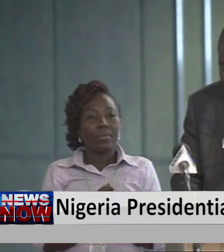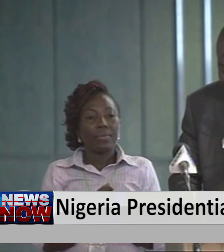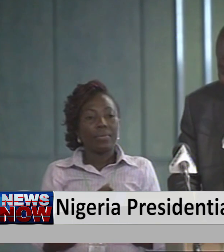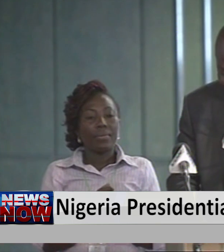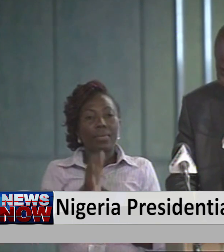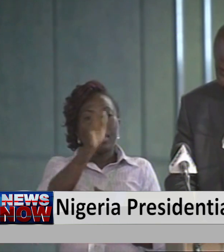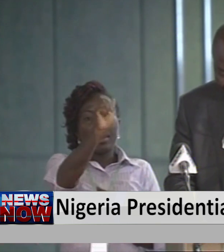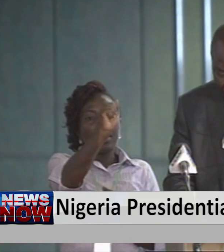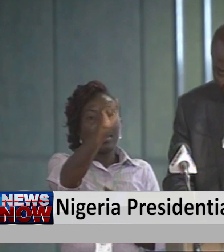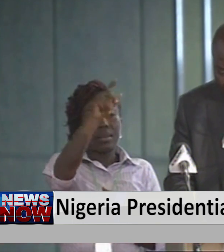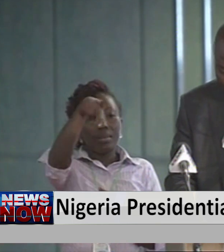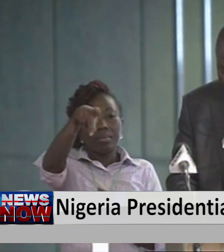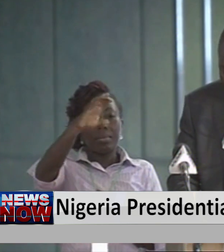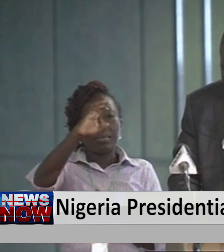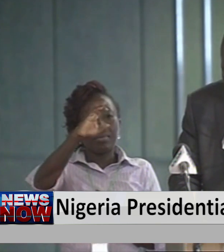APC